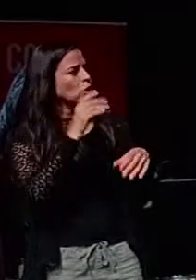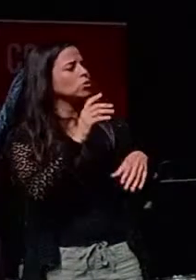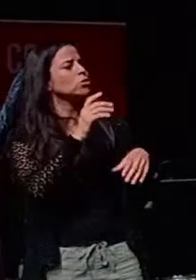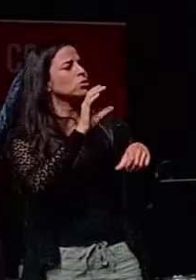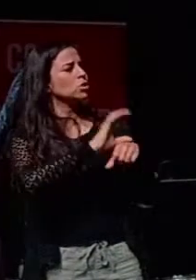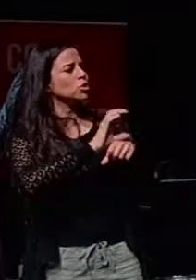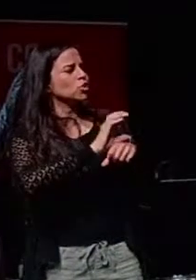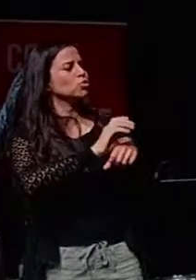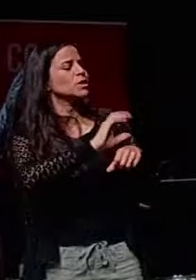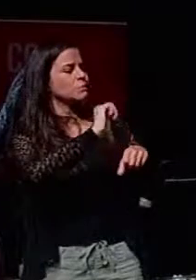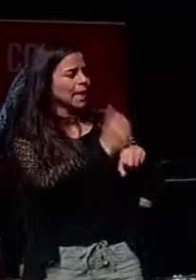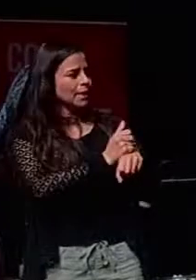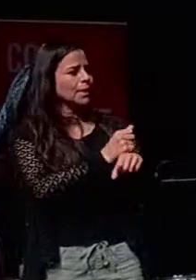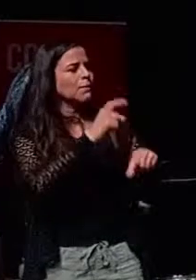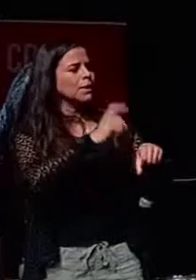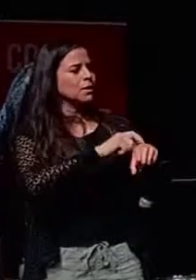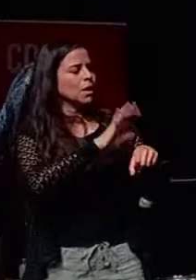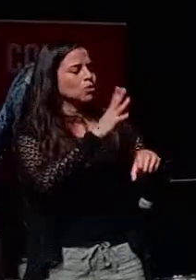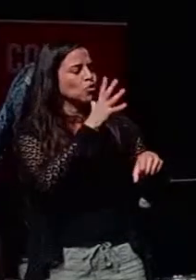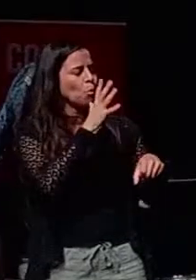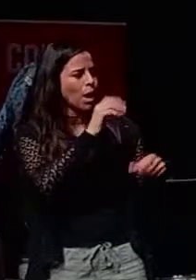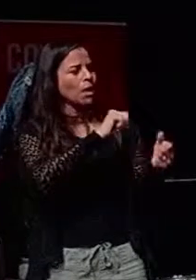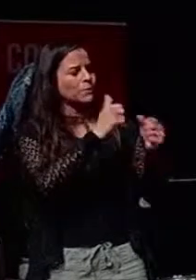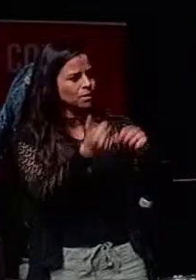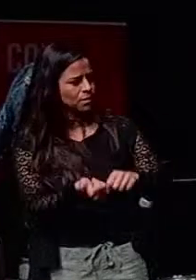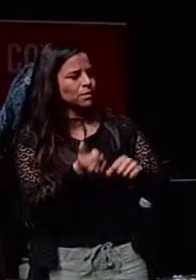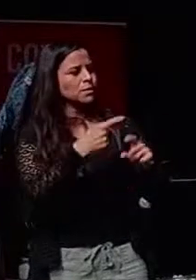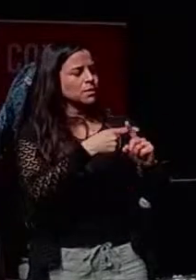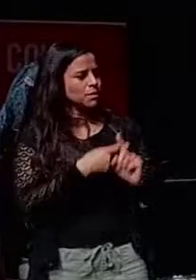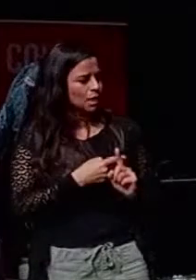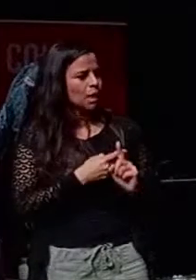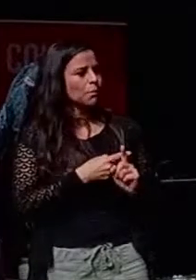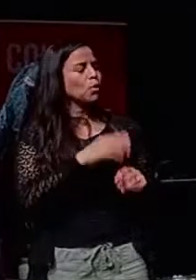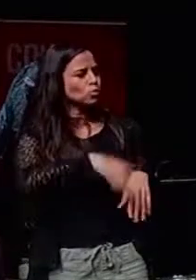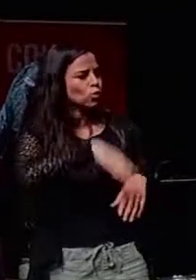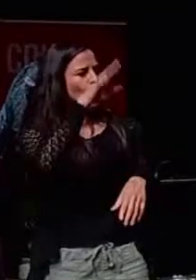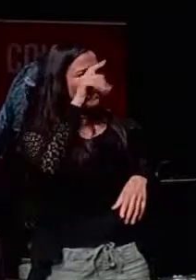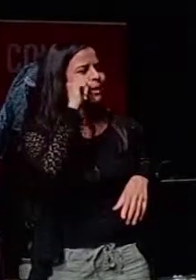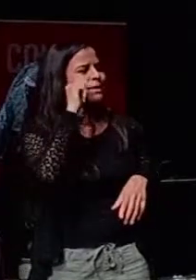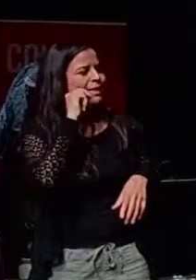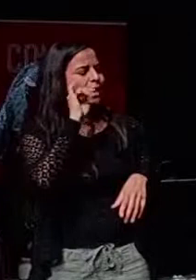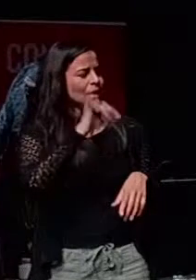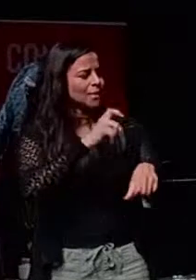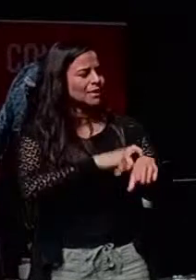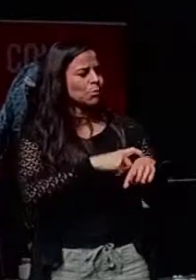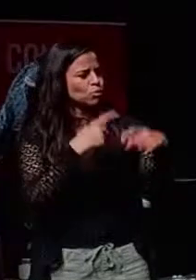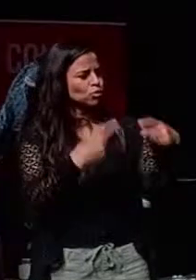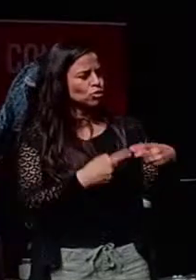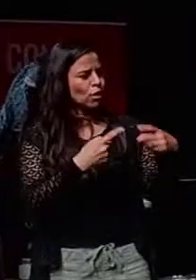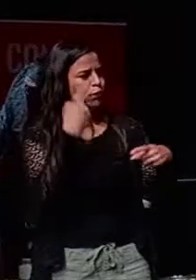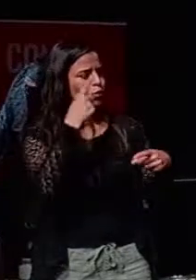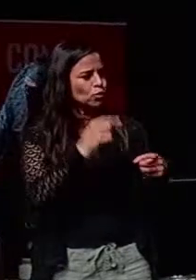and your mom became a disciple, and then when you grew up and you were a teenager, it was easy for you to make that decision, but in Russia,